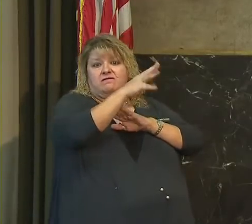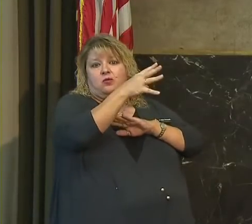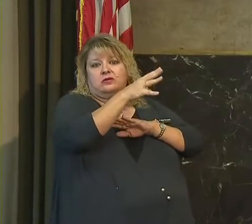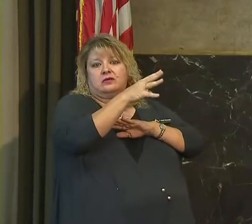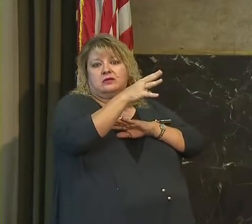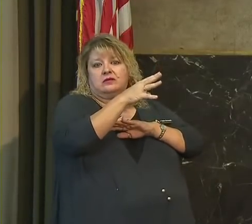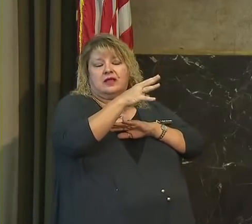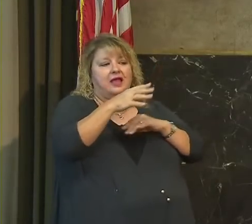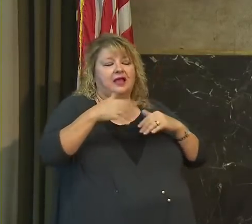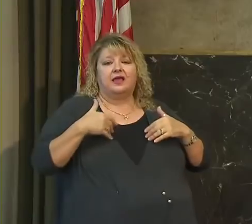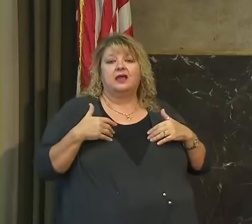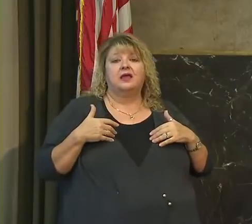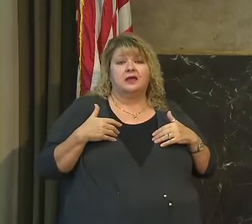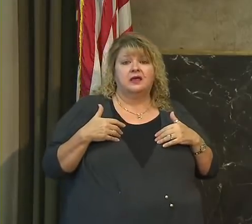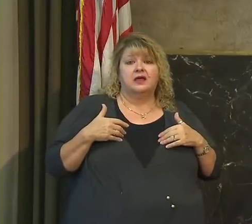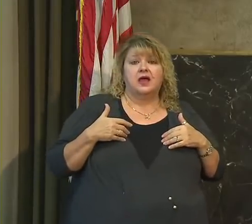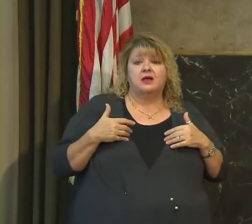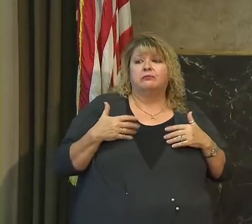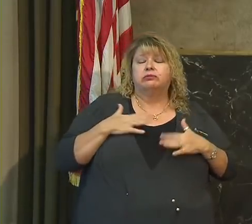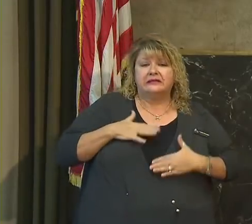behind us and have people vaccinated.